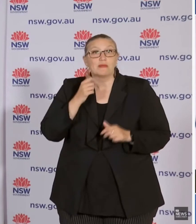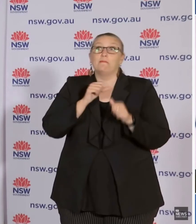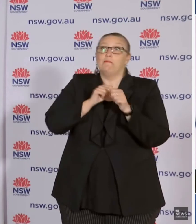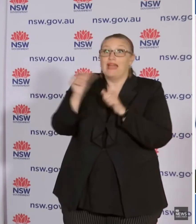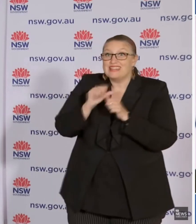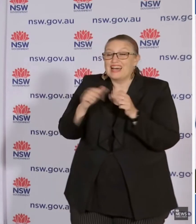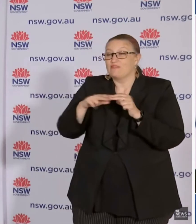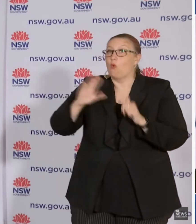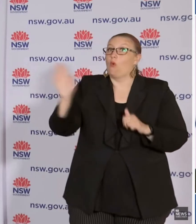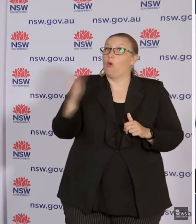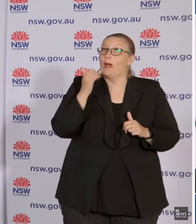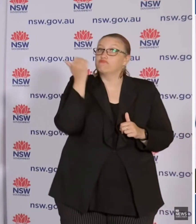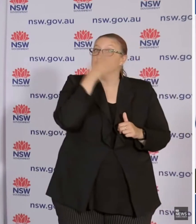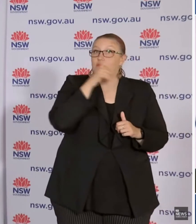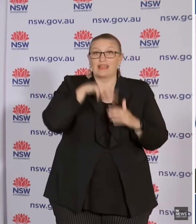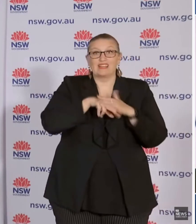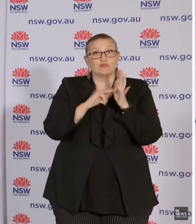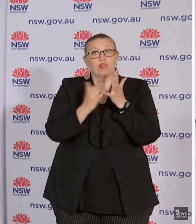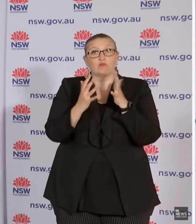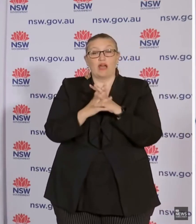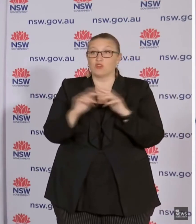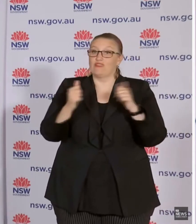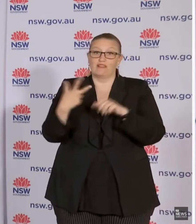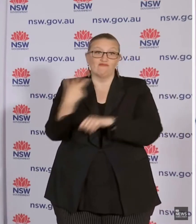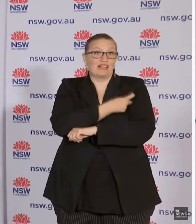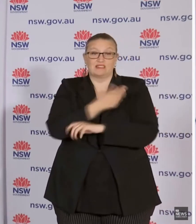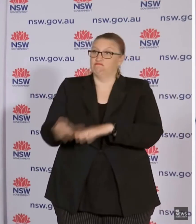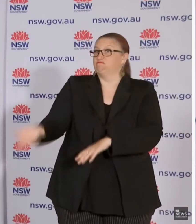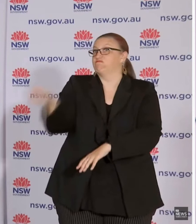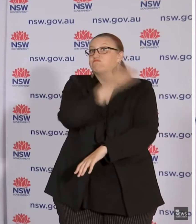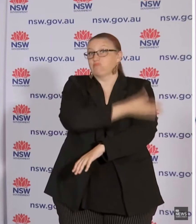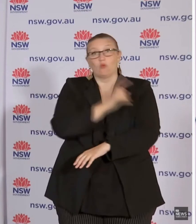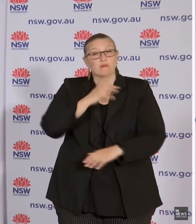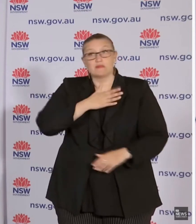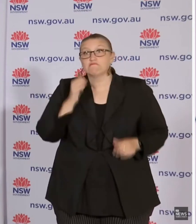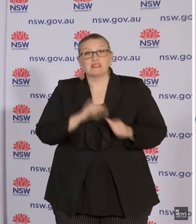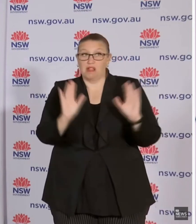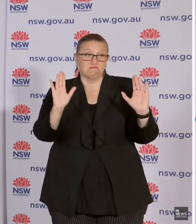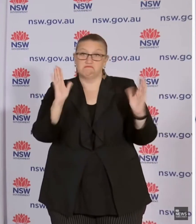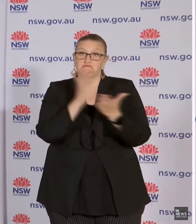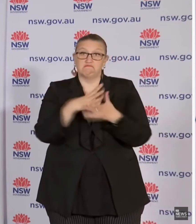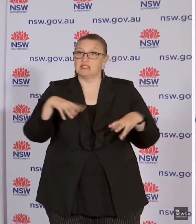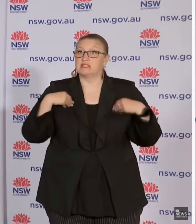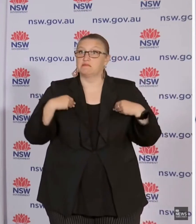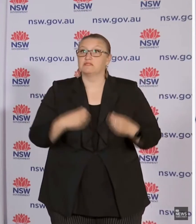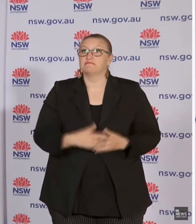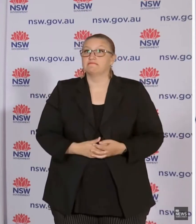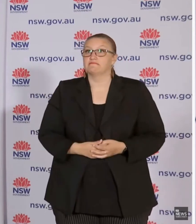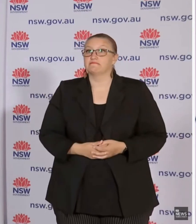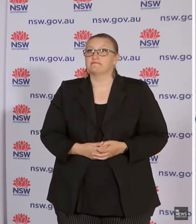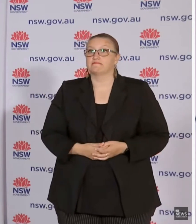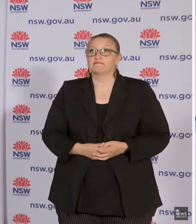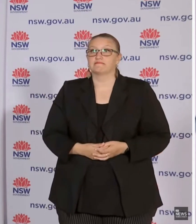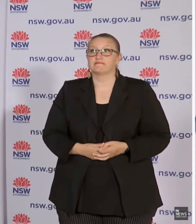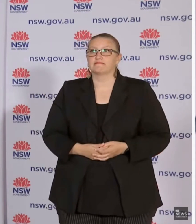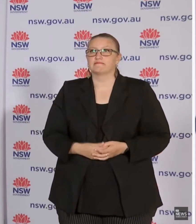across New South Wales, had been vaccinated earlier, no question. I know, talking